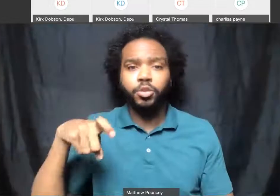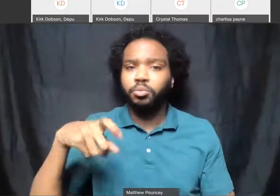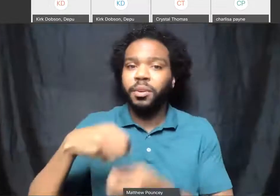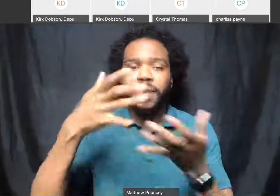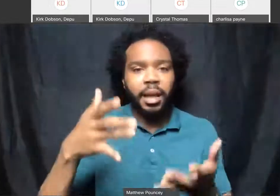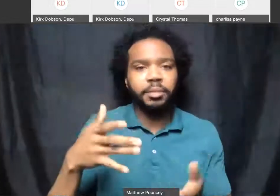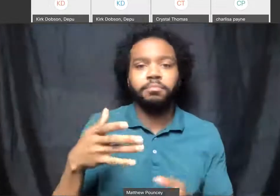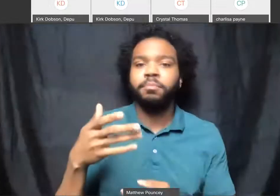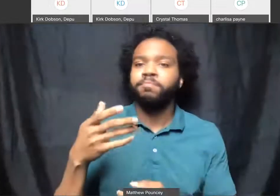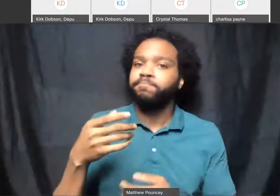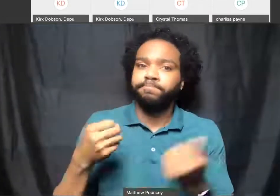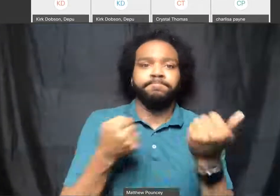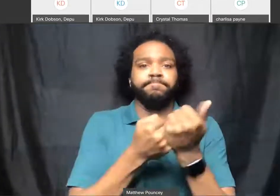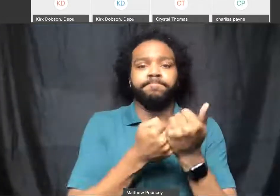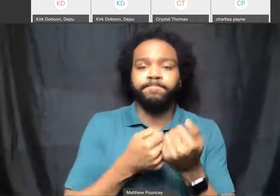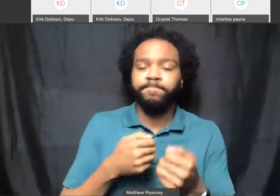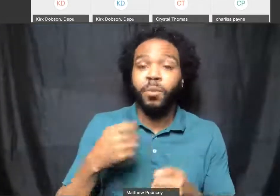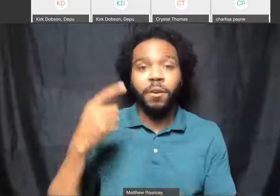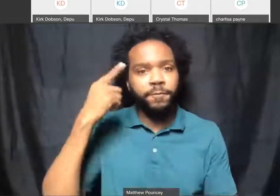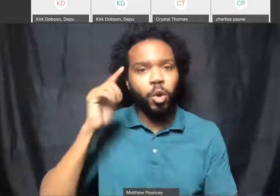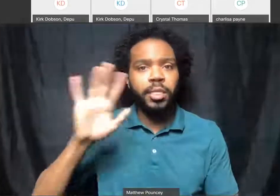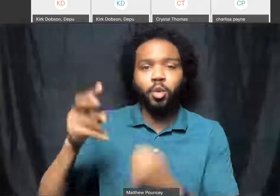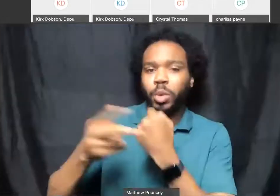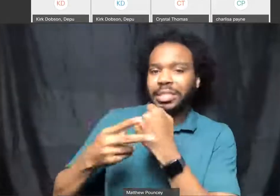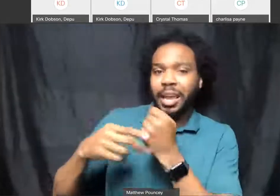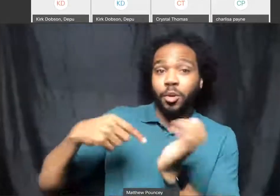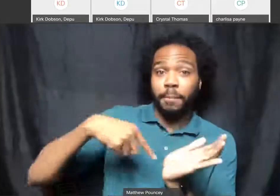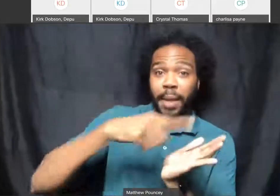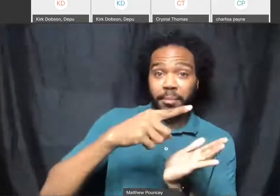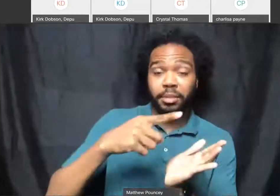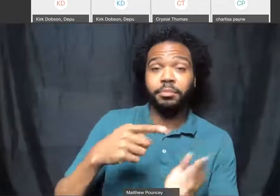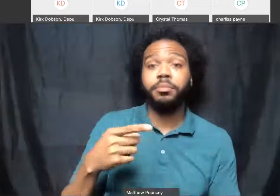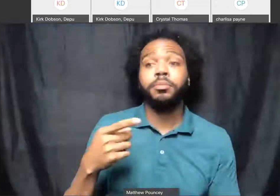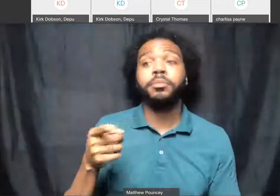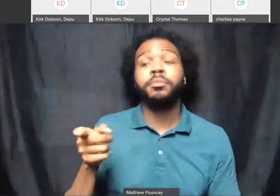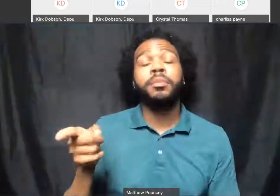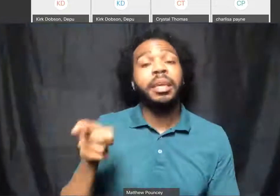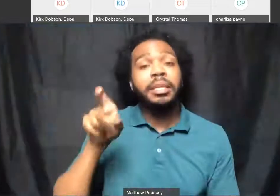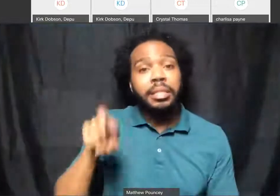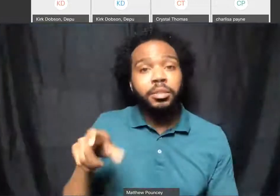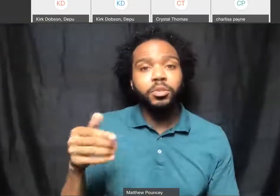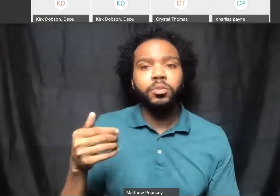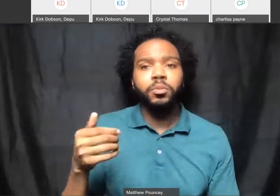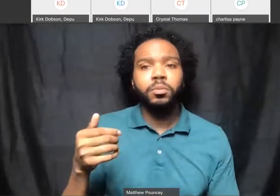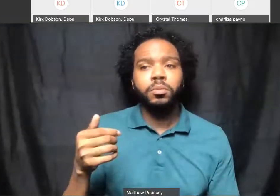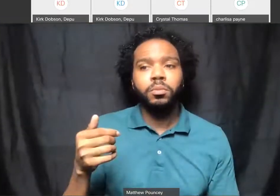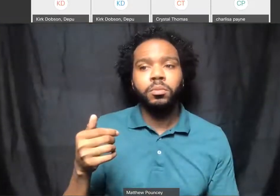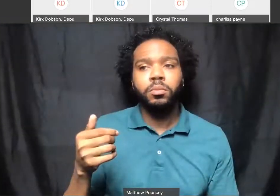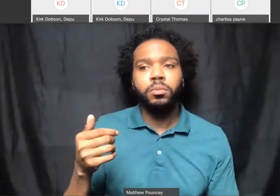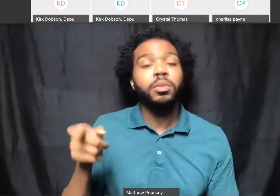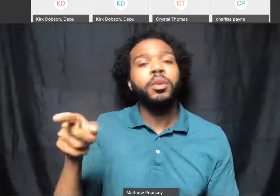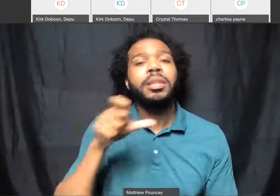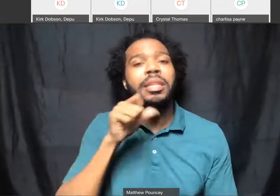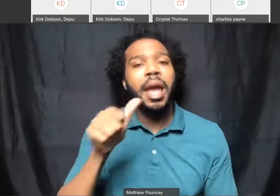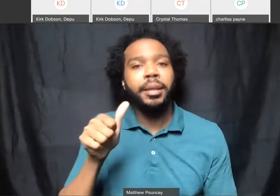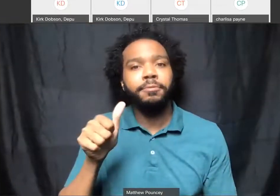when for the retainer payments is that they're not getting paid more than once for